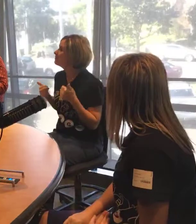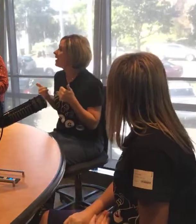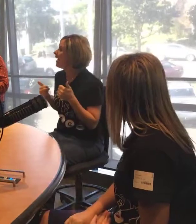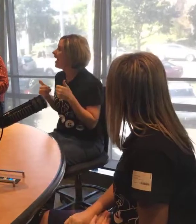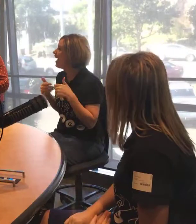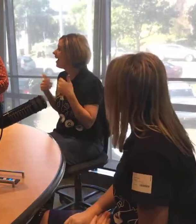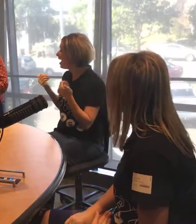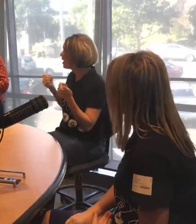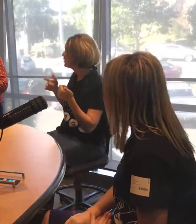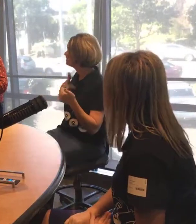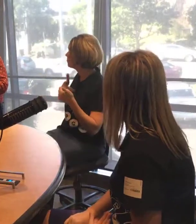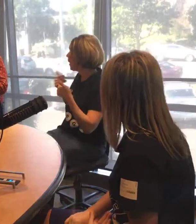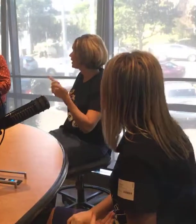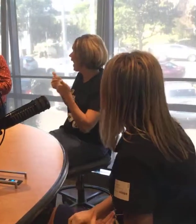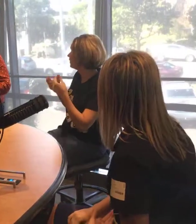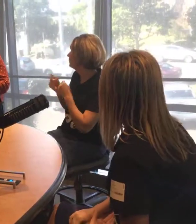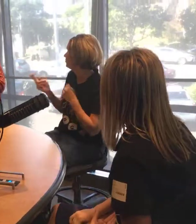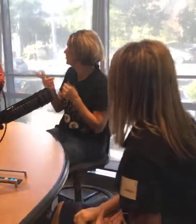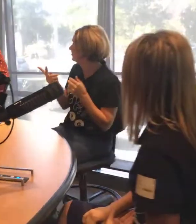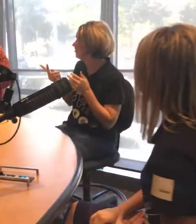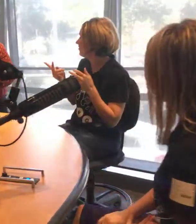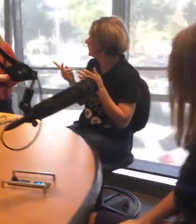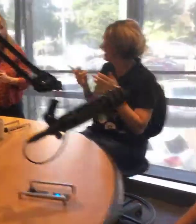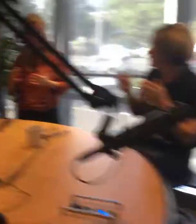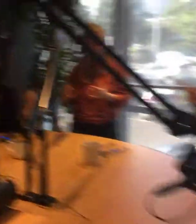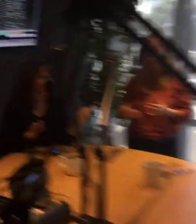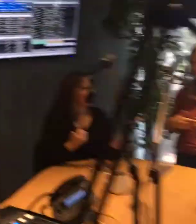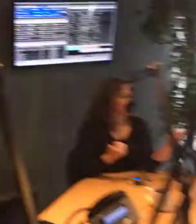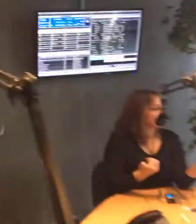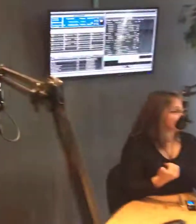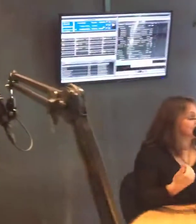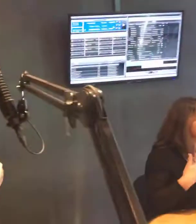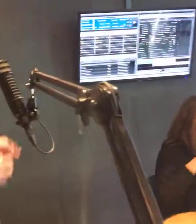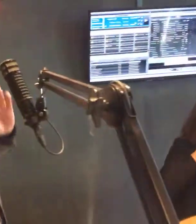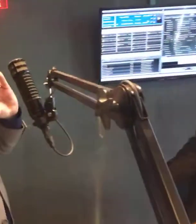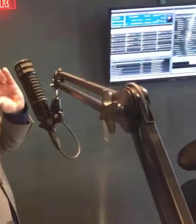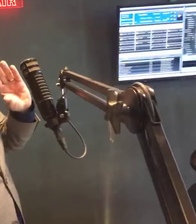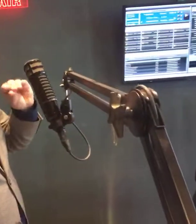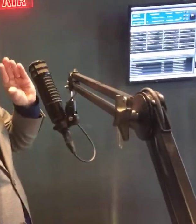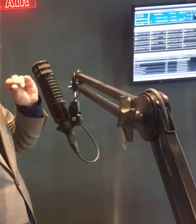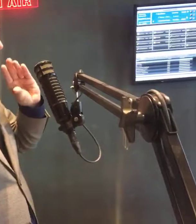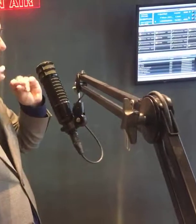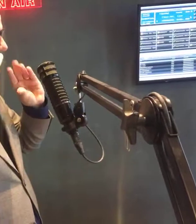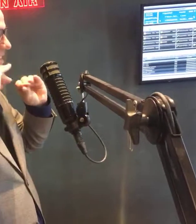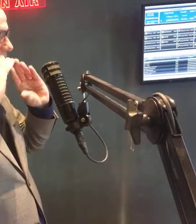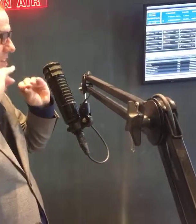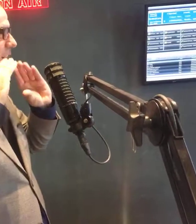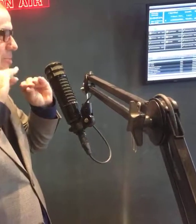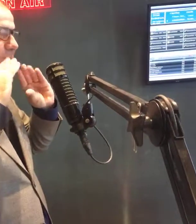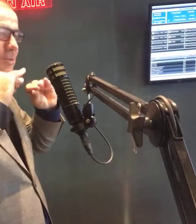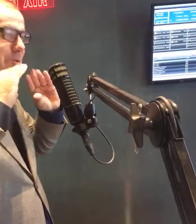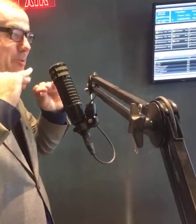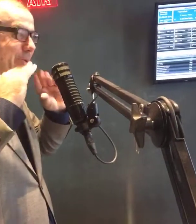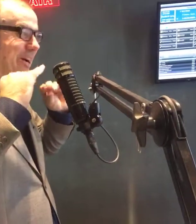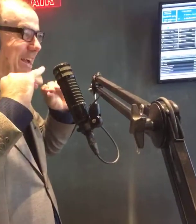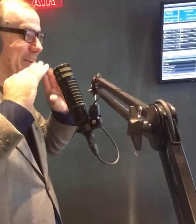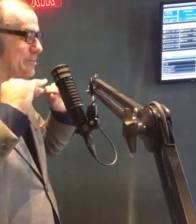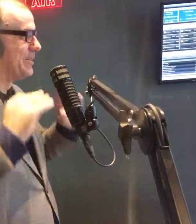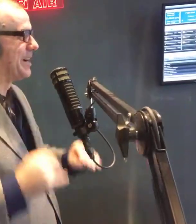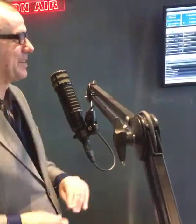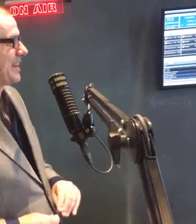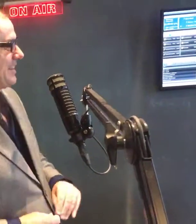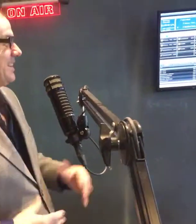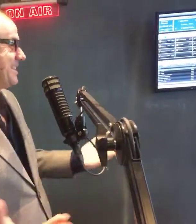the dozen. Sort of Right. we're waving at each other there. Yeah. Yeah, Okay. yeah, yeah. Yeah, I've got it. Yeah. Or verbal like this. I'm more of a verbal